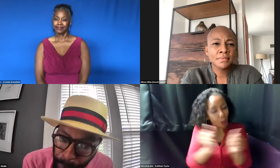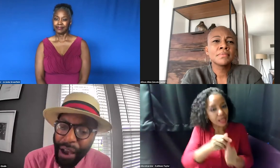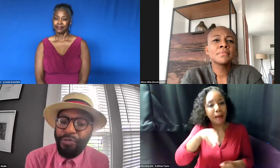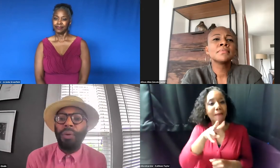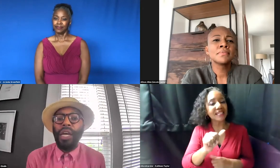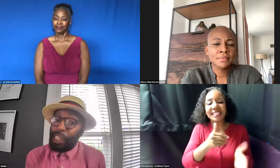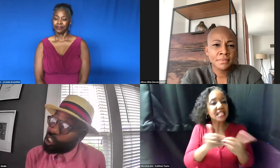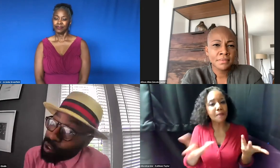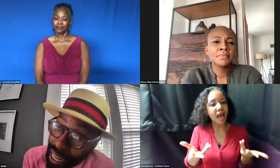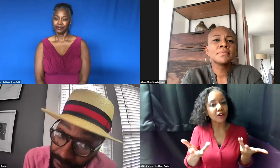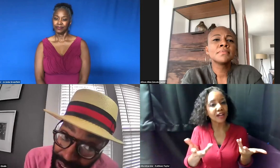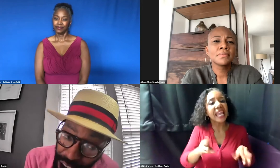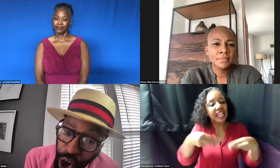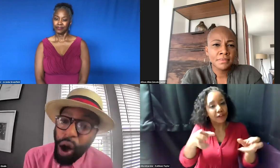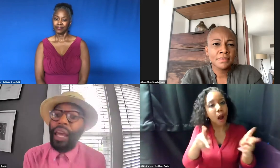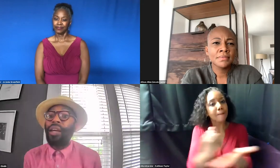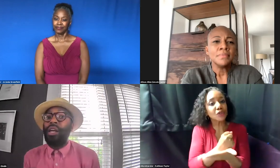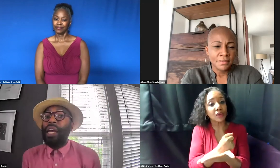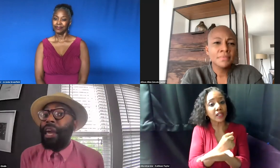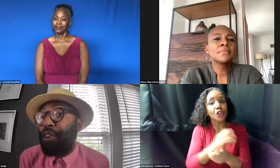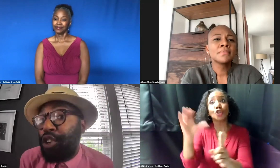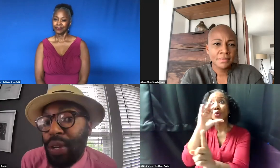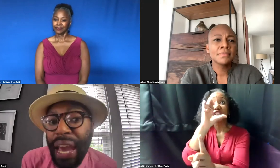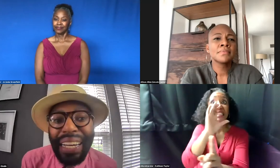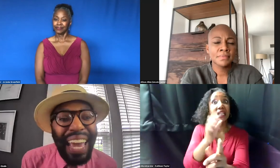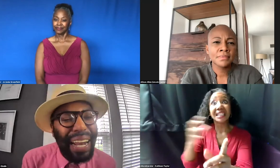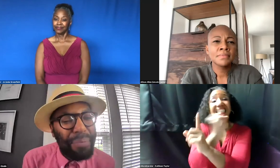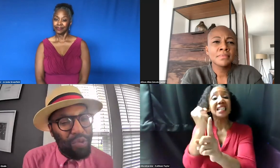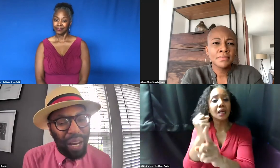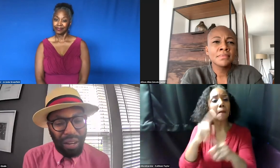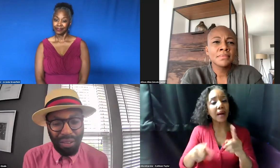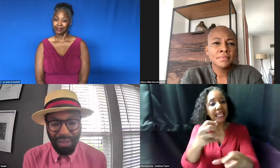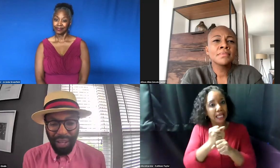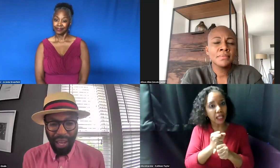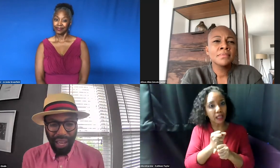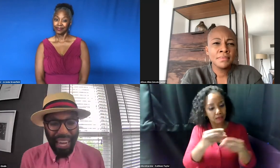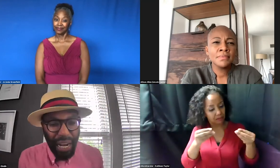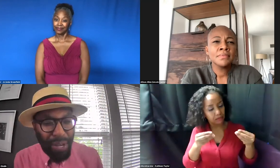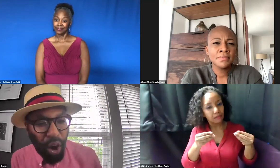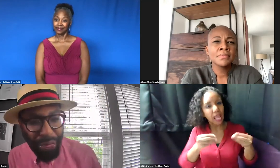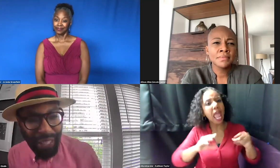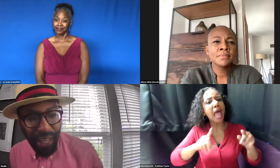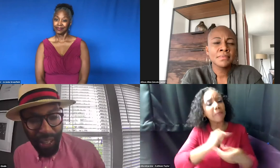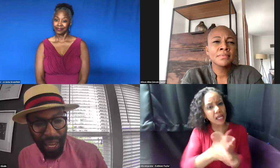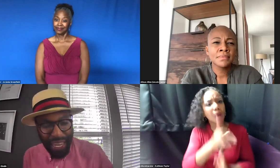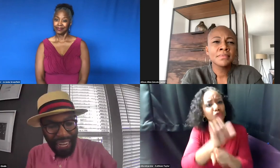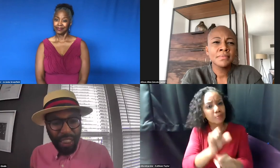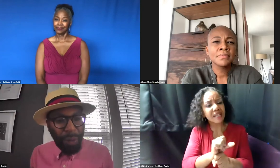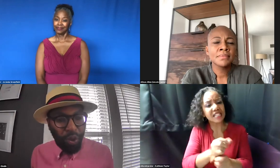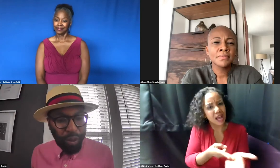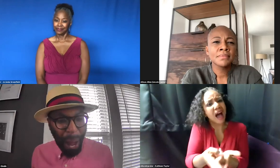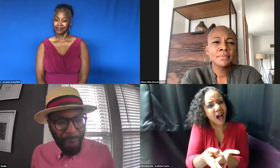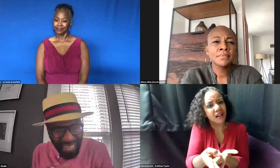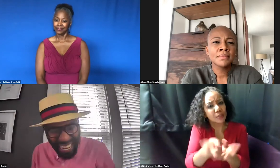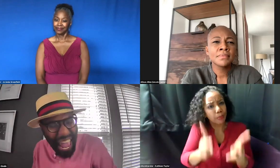affords you a platform. Don't chase it if it's not your calling. If you do get it and be real. Mm-hmm. Get it and be authentic. Get it and